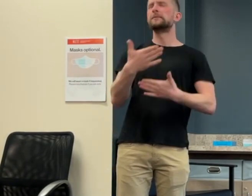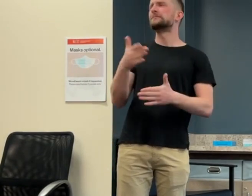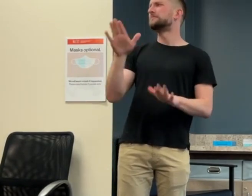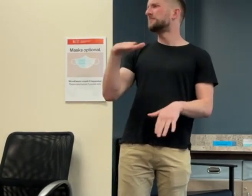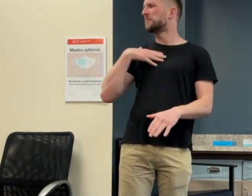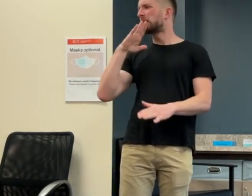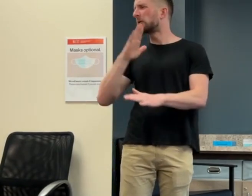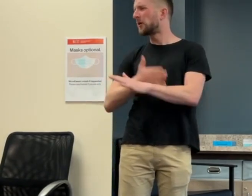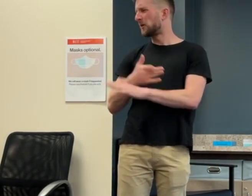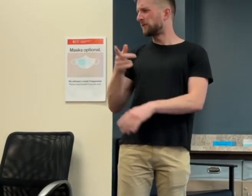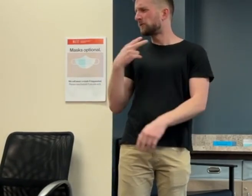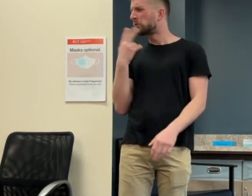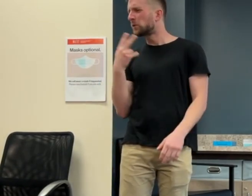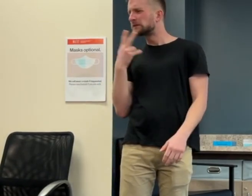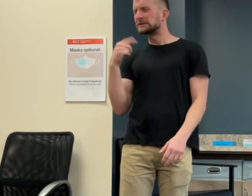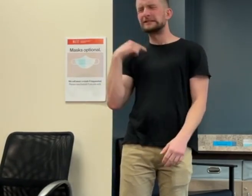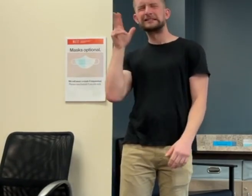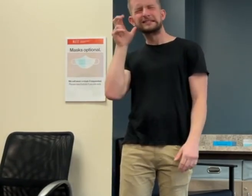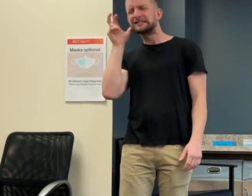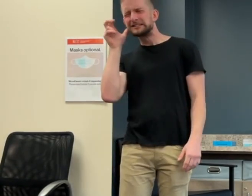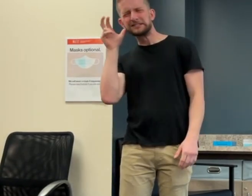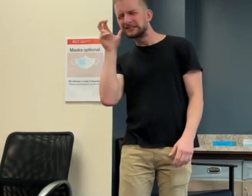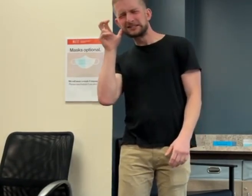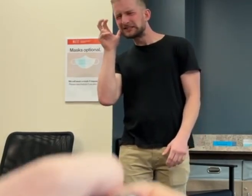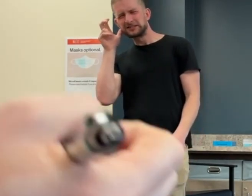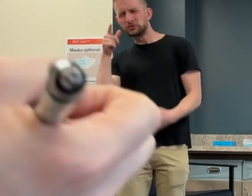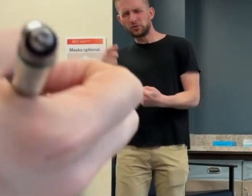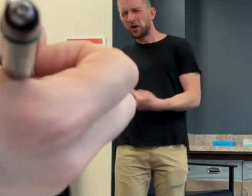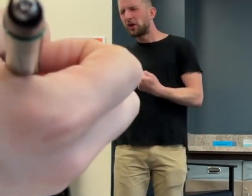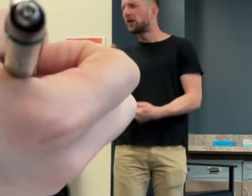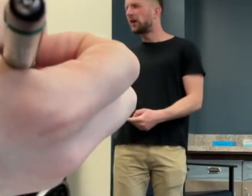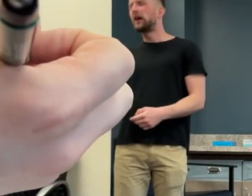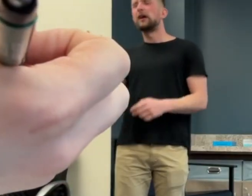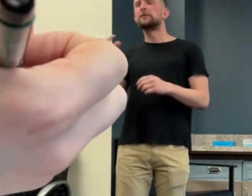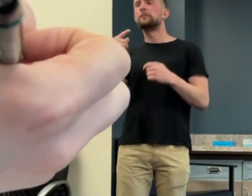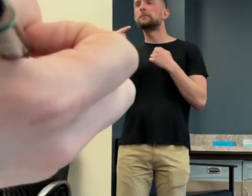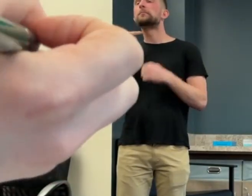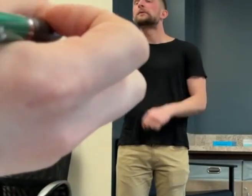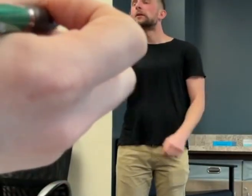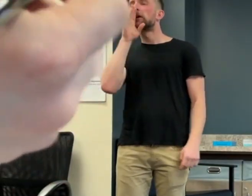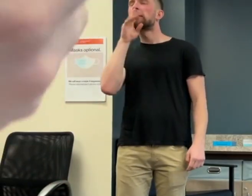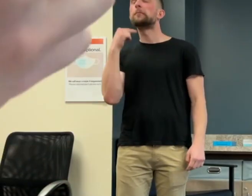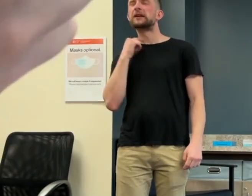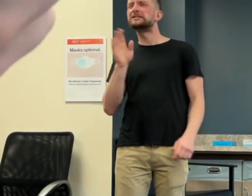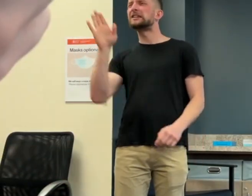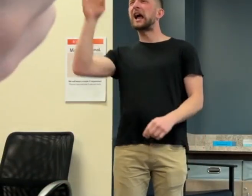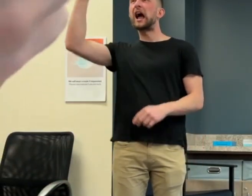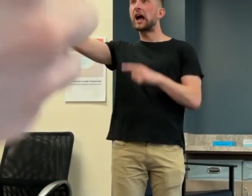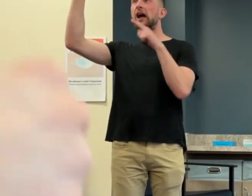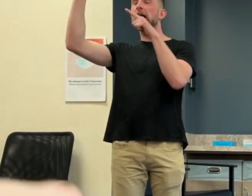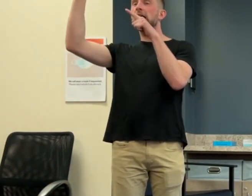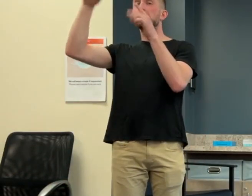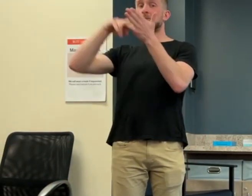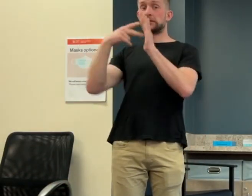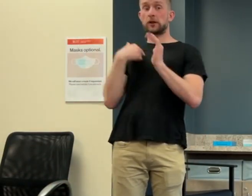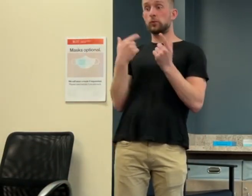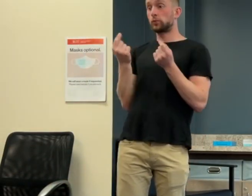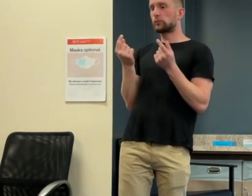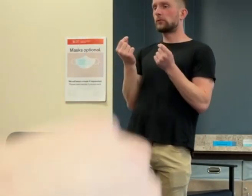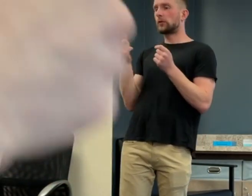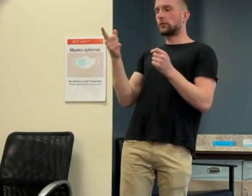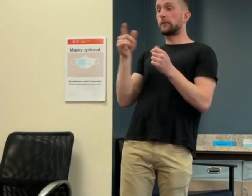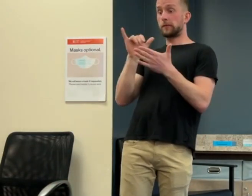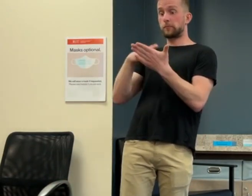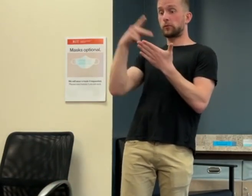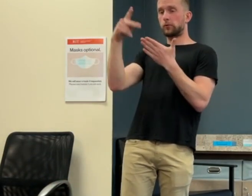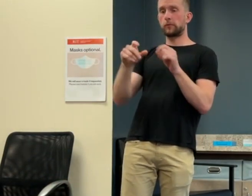noise. Well, I can go in, create a custom noise program, adjust the higher pitches